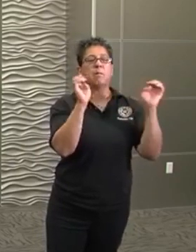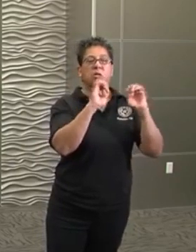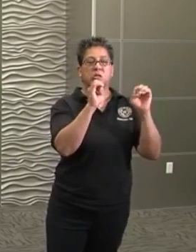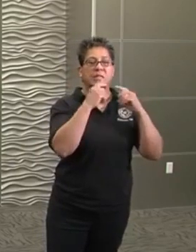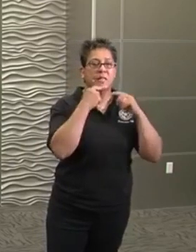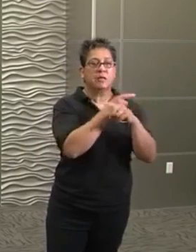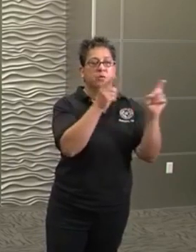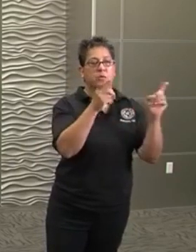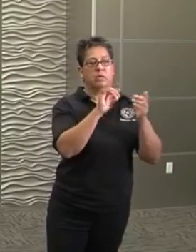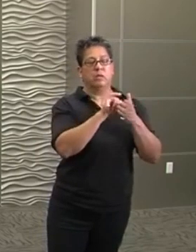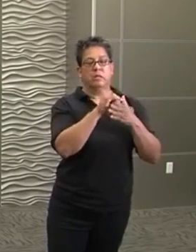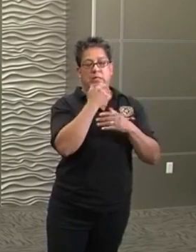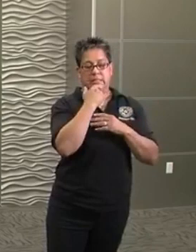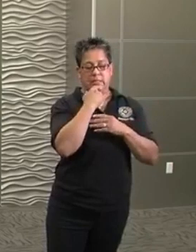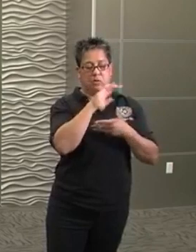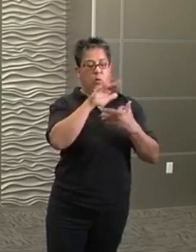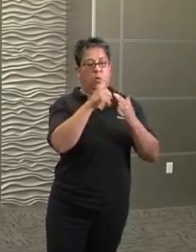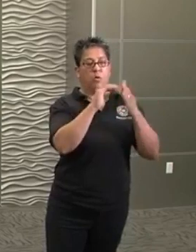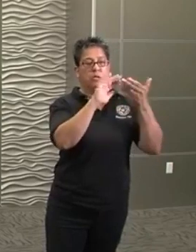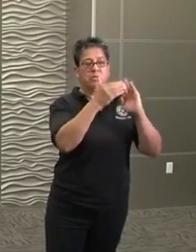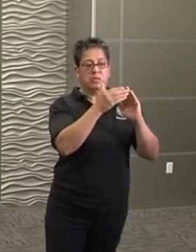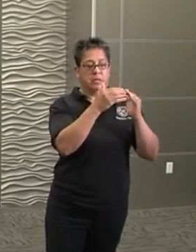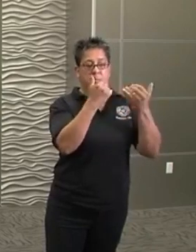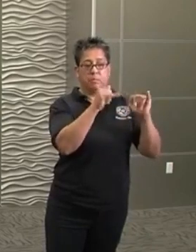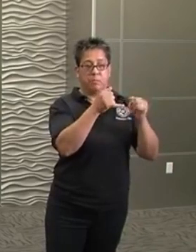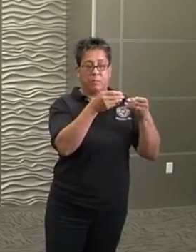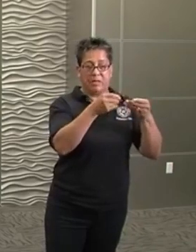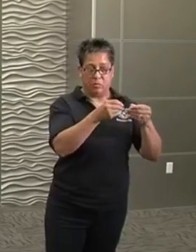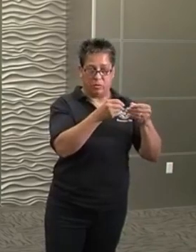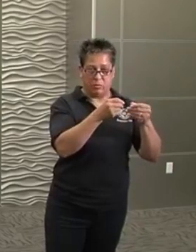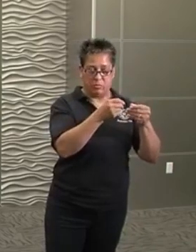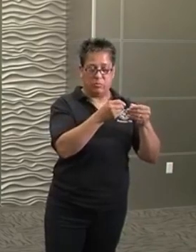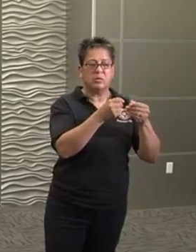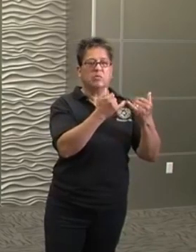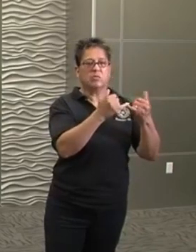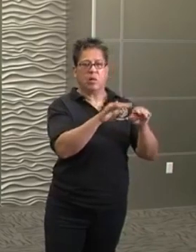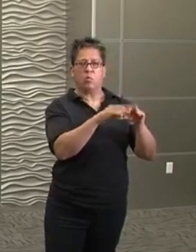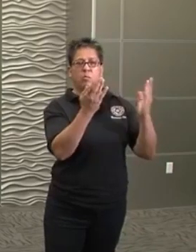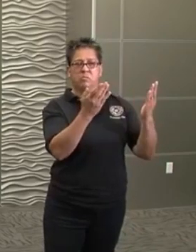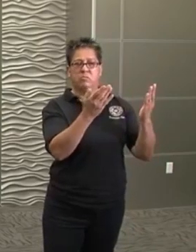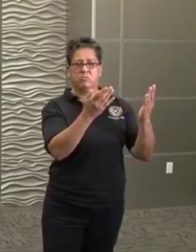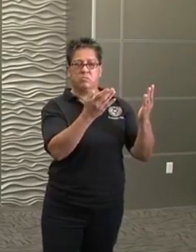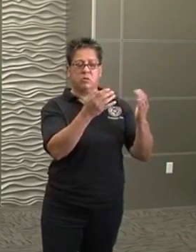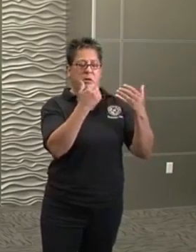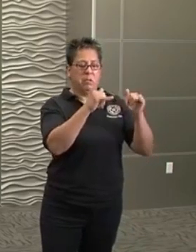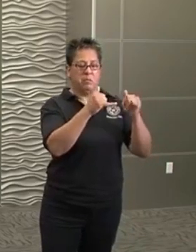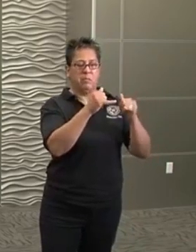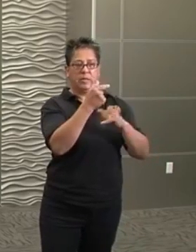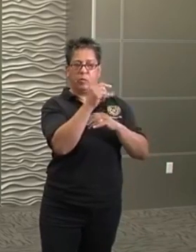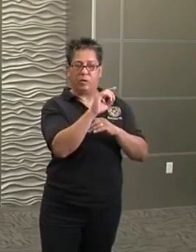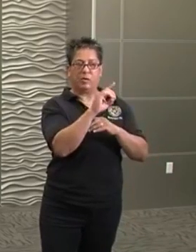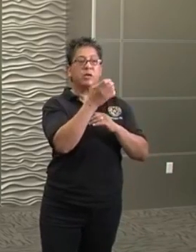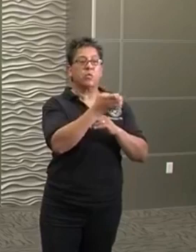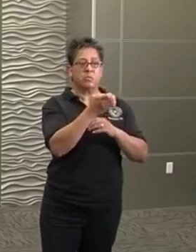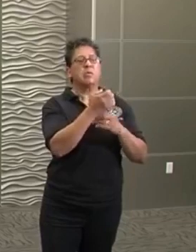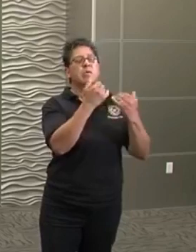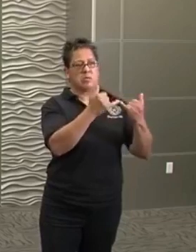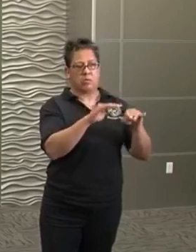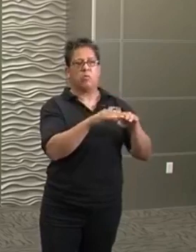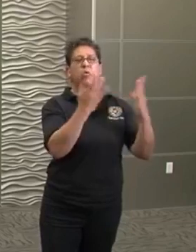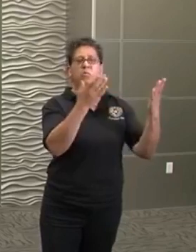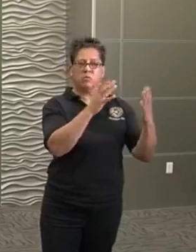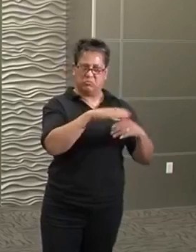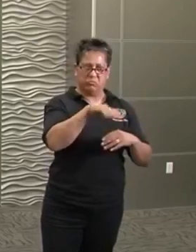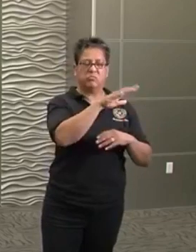to state that all city playgrounds are now open. The playground equipment is now open to the